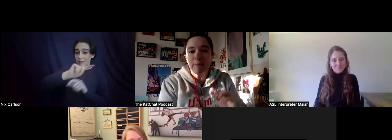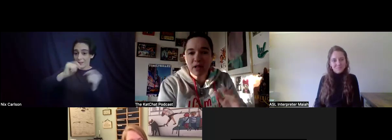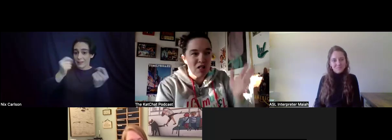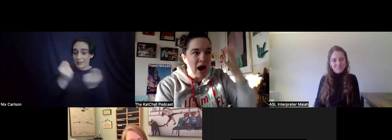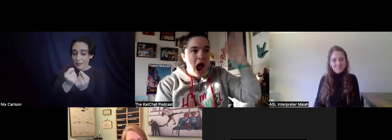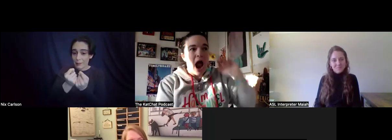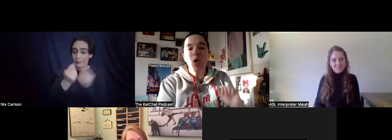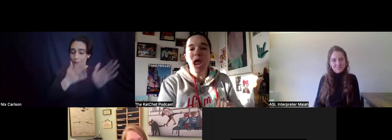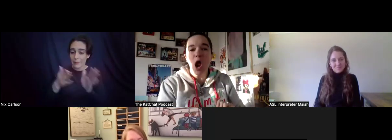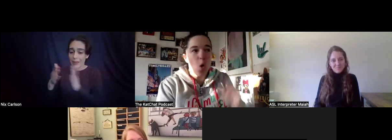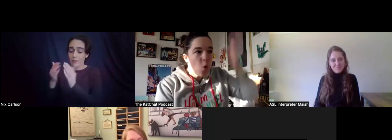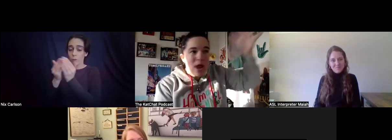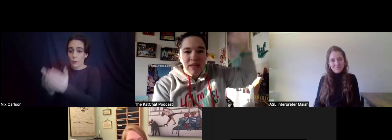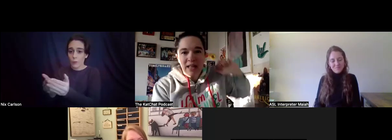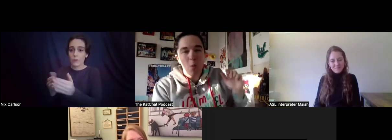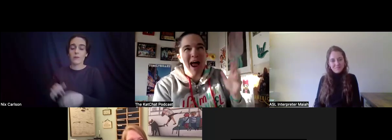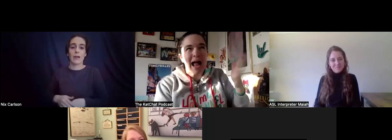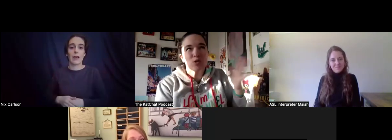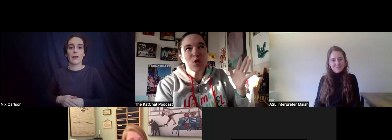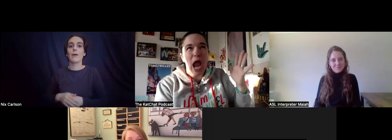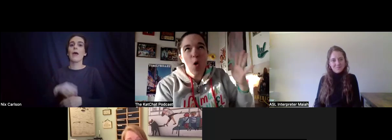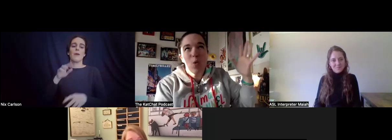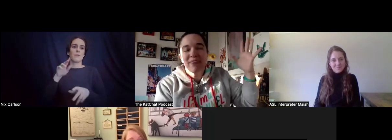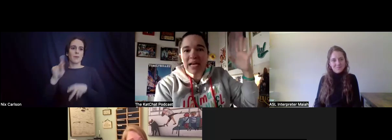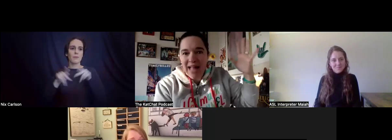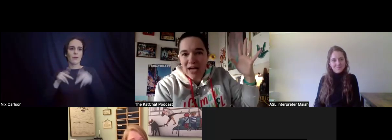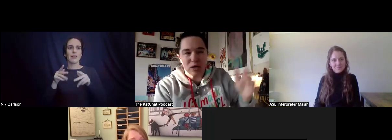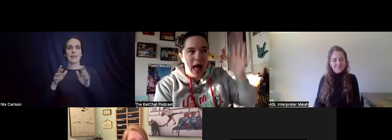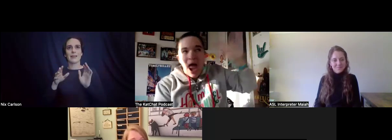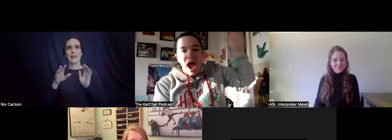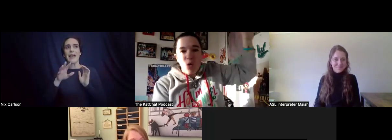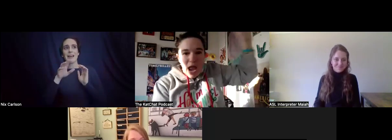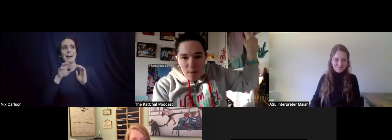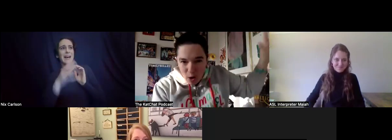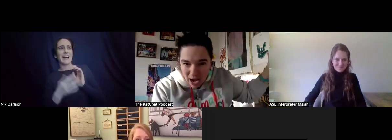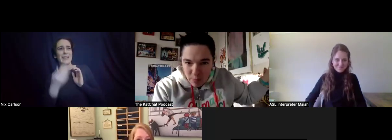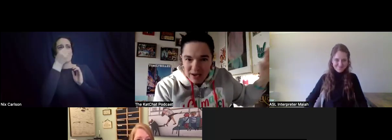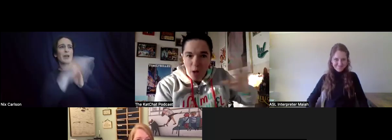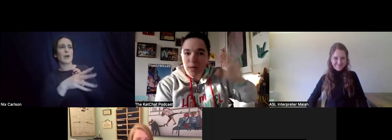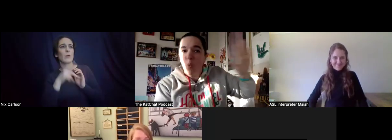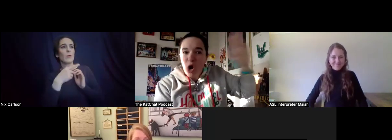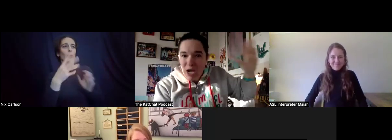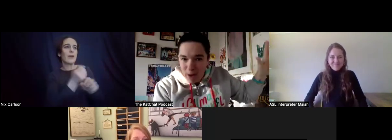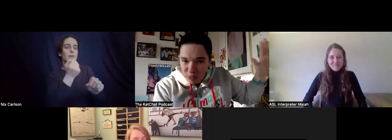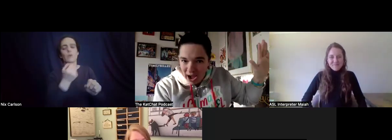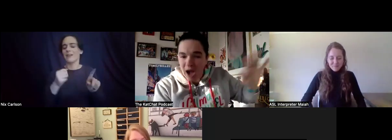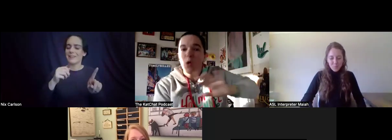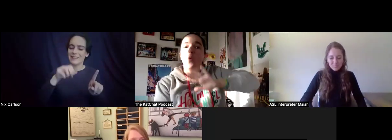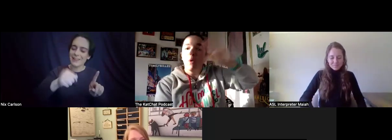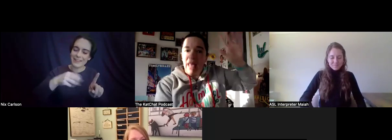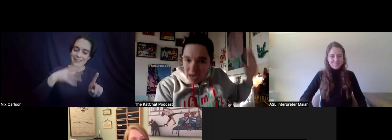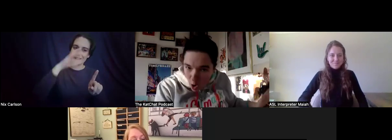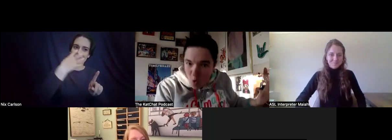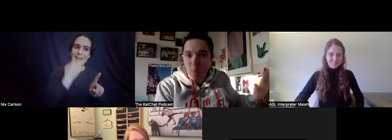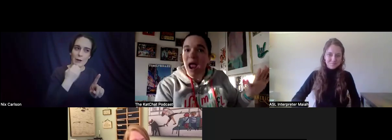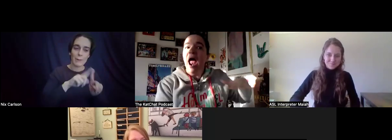The people are like, I don't care who wins well, I do care who wins the election, but I don't care about that right now. I'm gonna worry about that